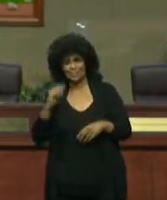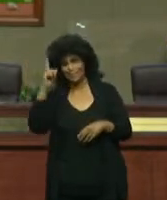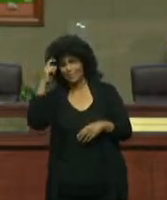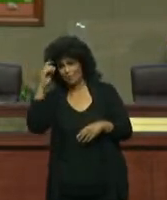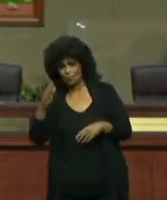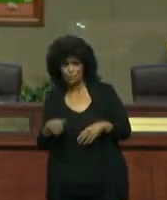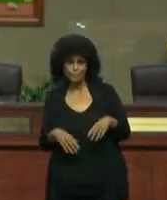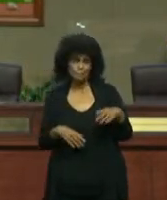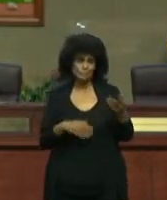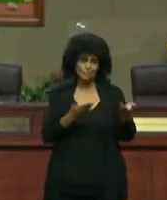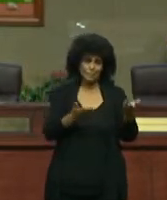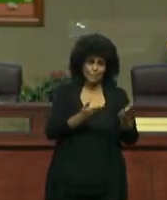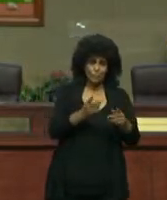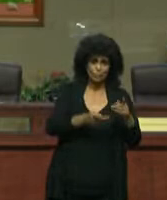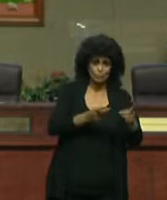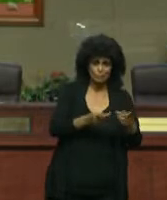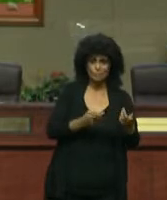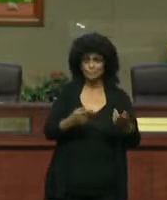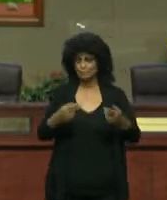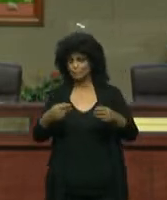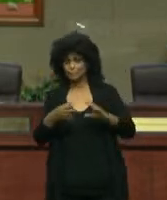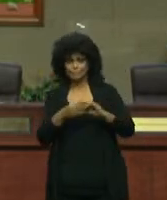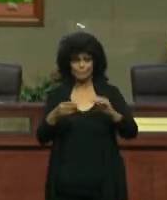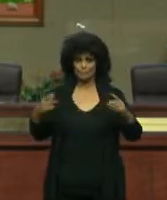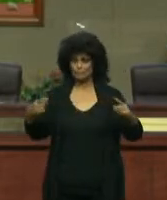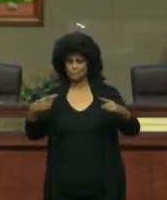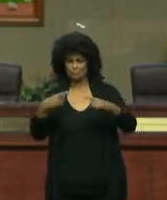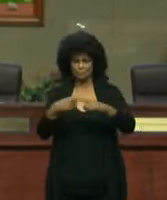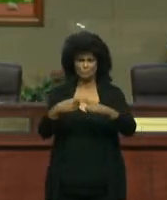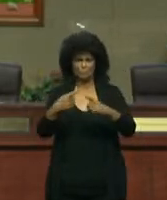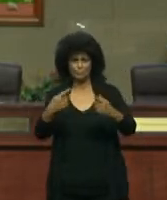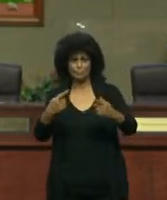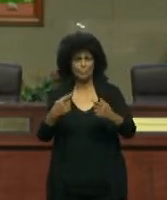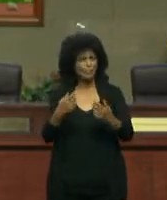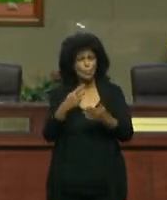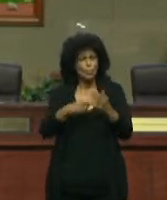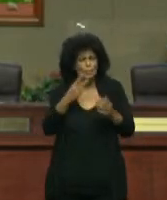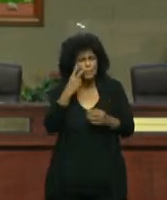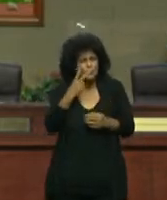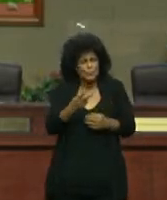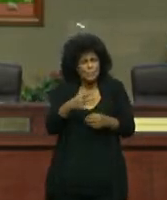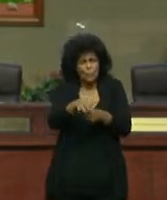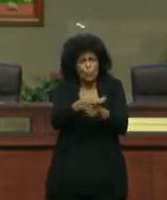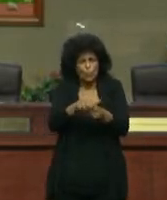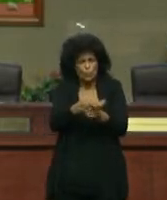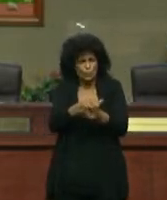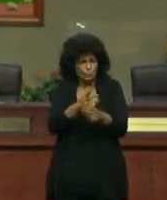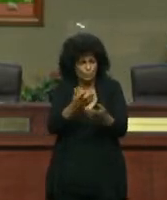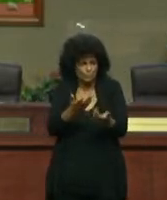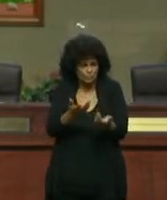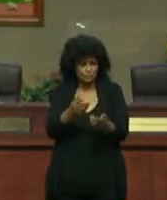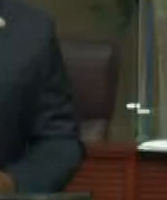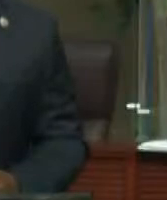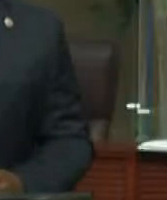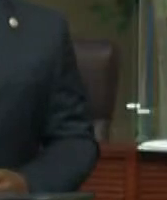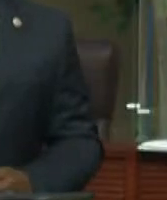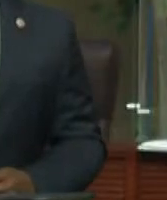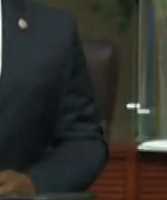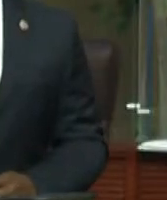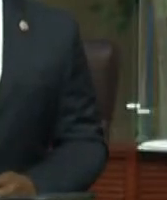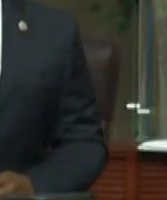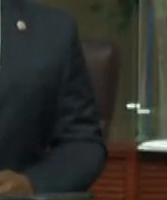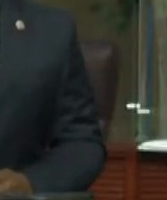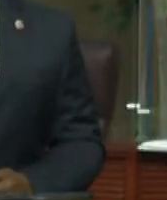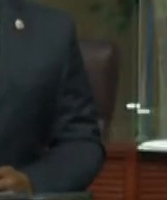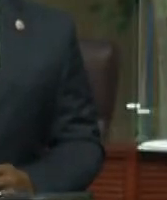with what we have in place here locally, or what's that change, if any? What I don't